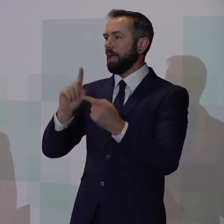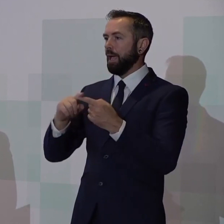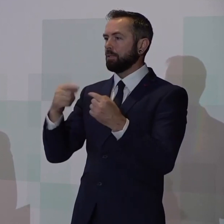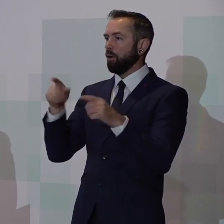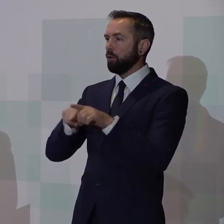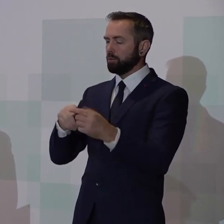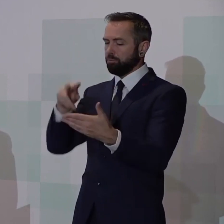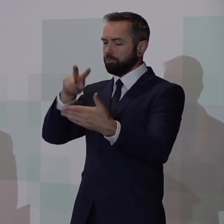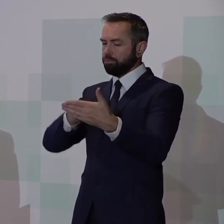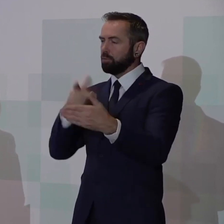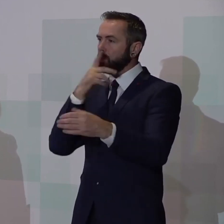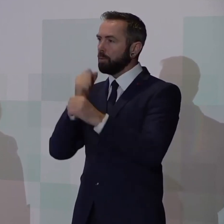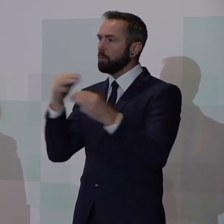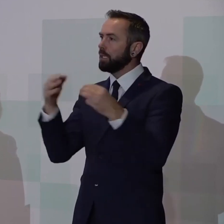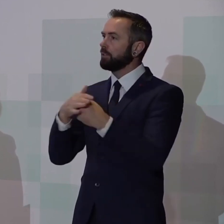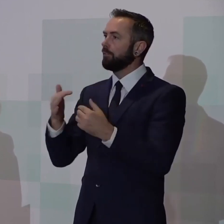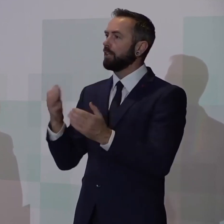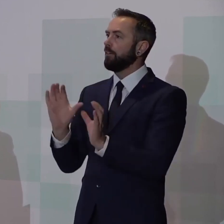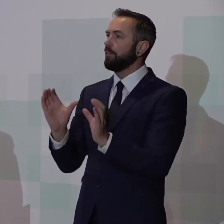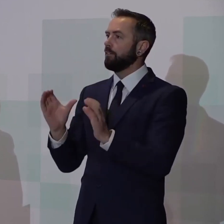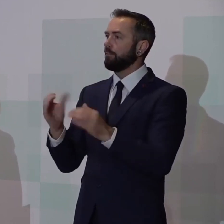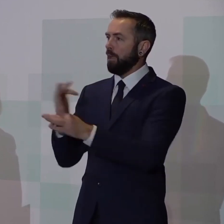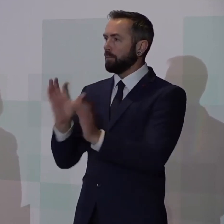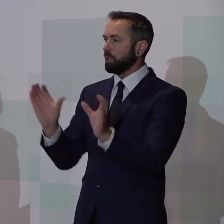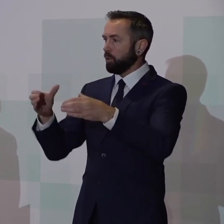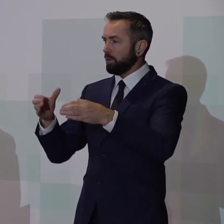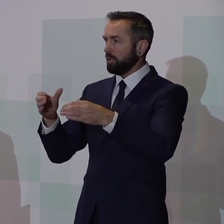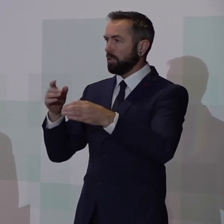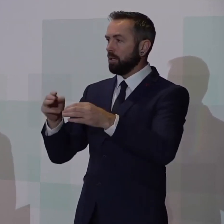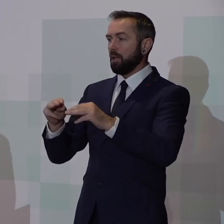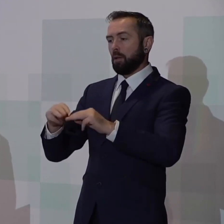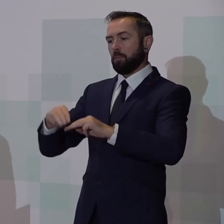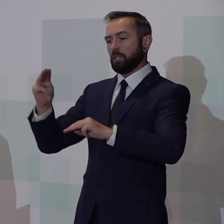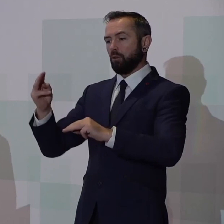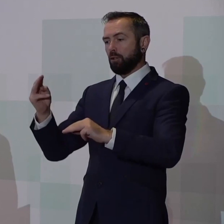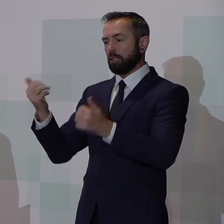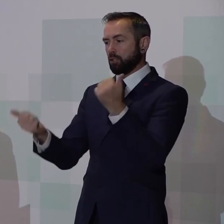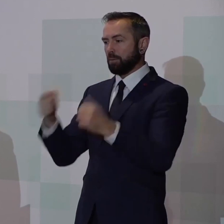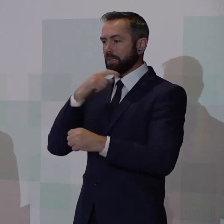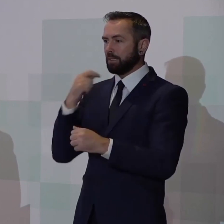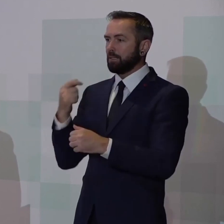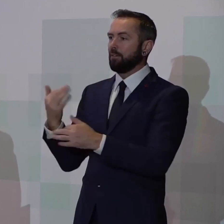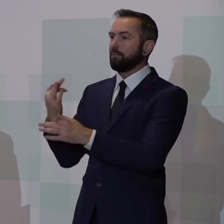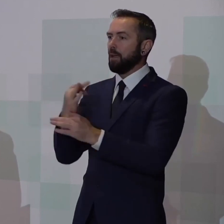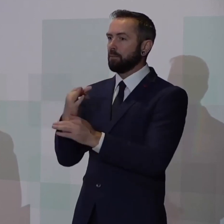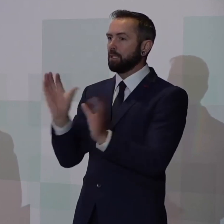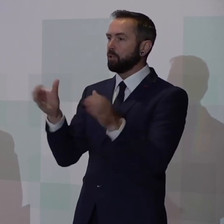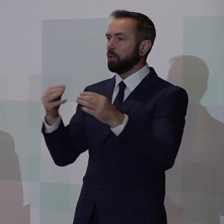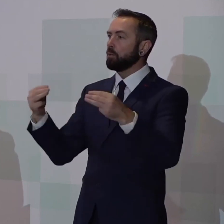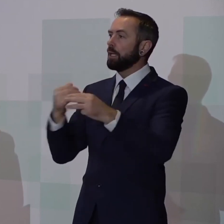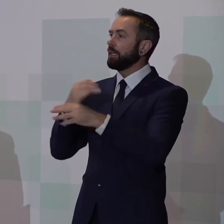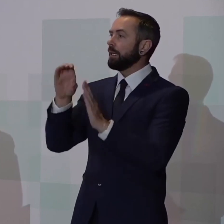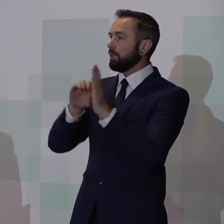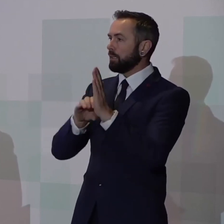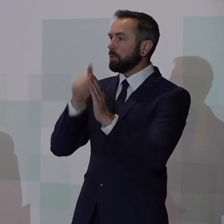protection of the family unit. The majority judgment said the family unit was protected in the Constitution, but